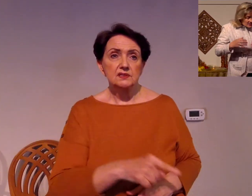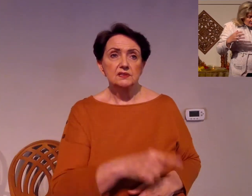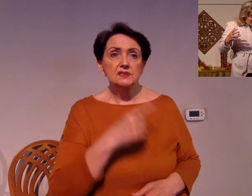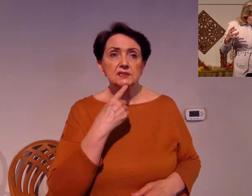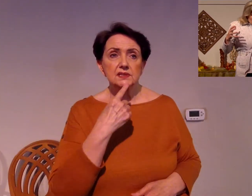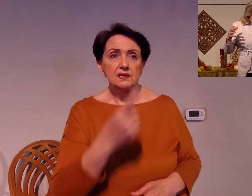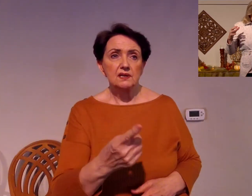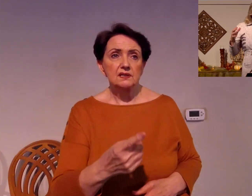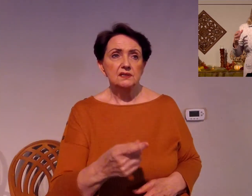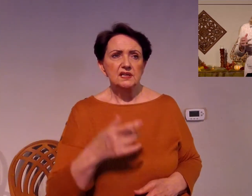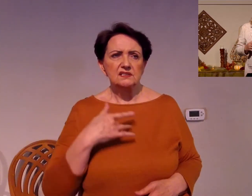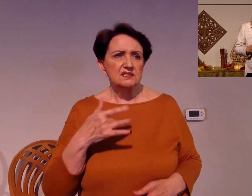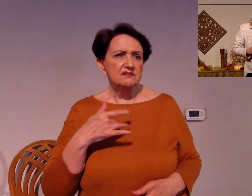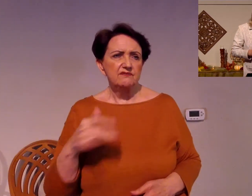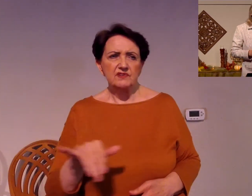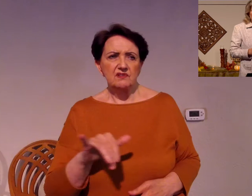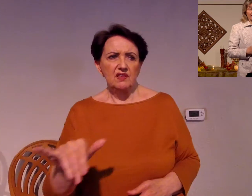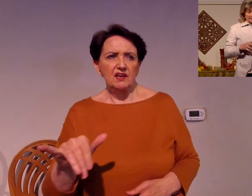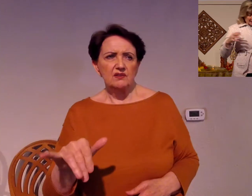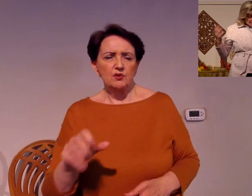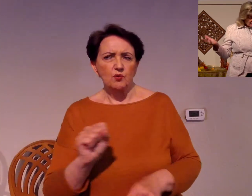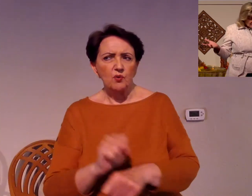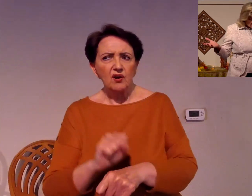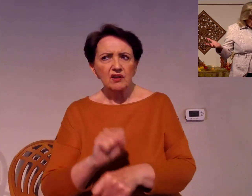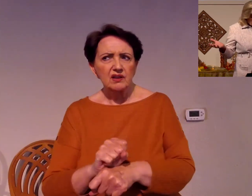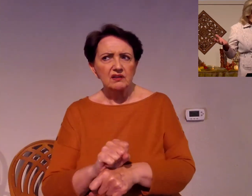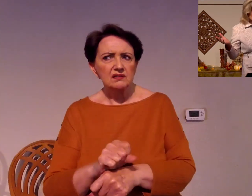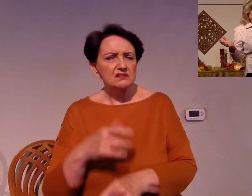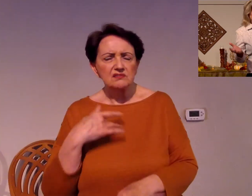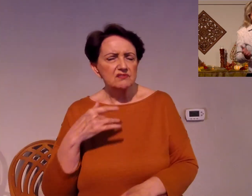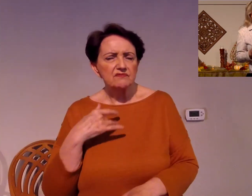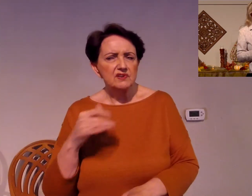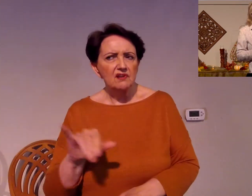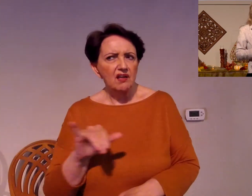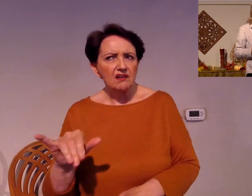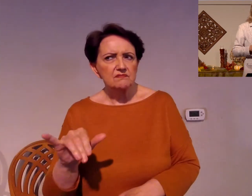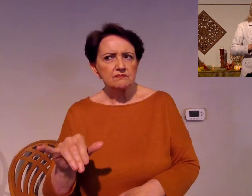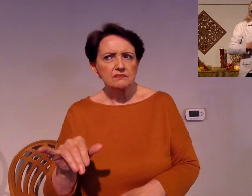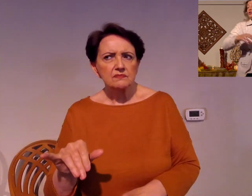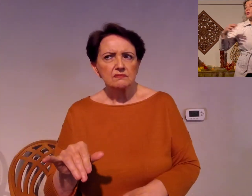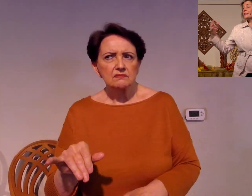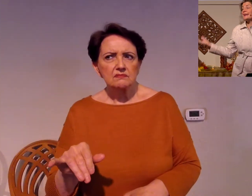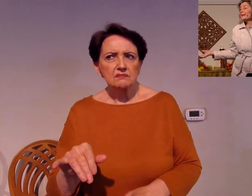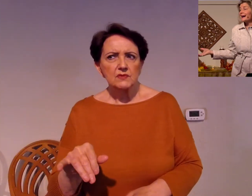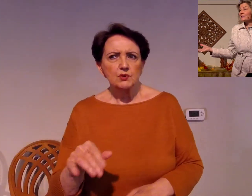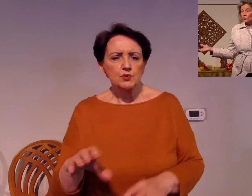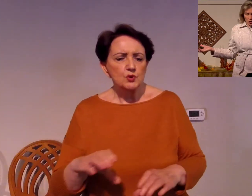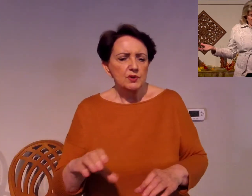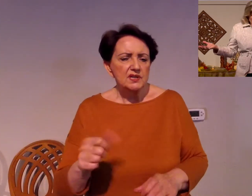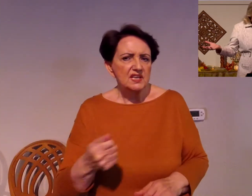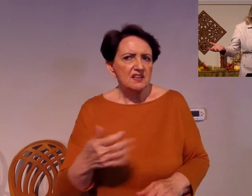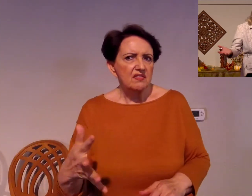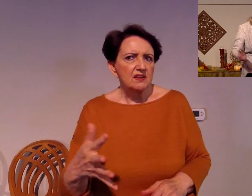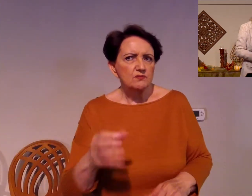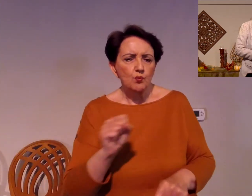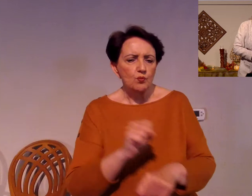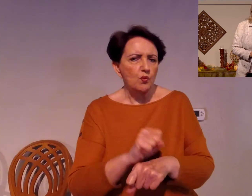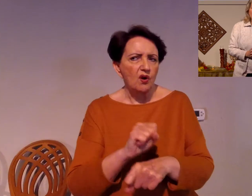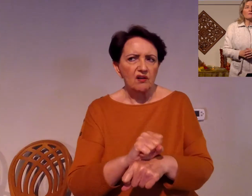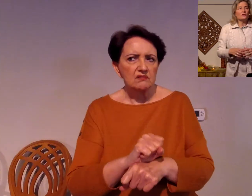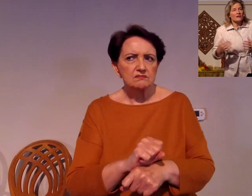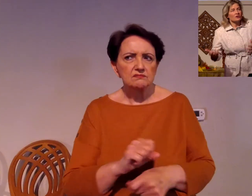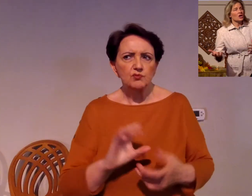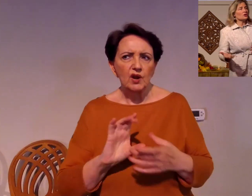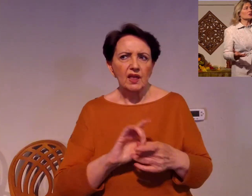it doesn't feel like you're working. It doesn't feel like you're doing any kind of work at all.